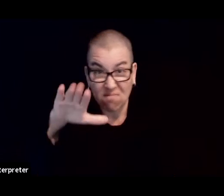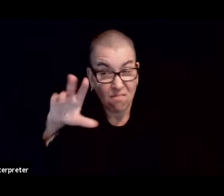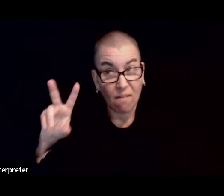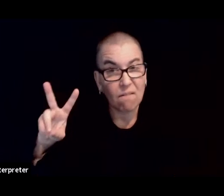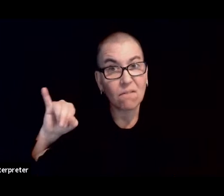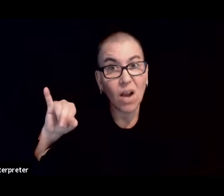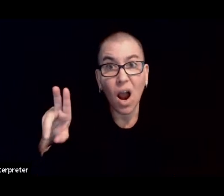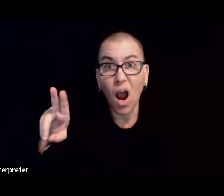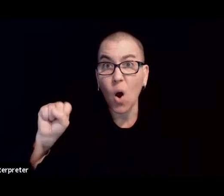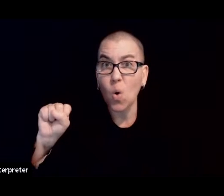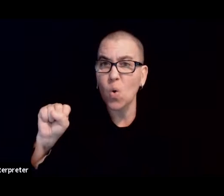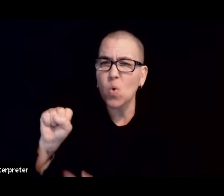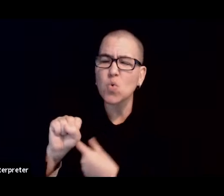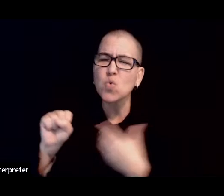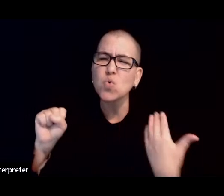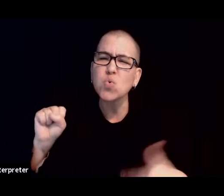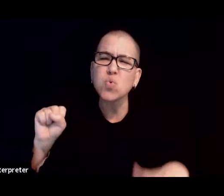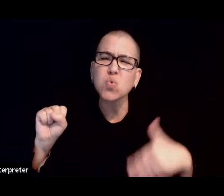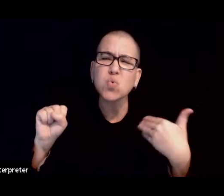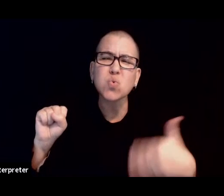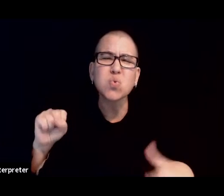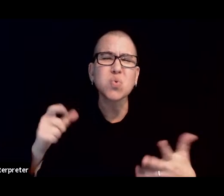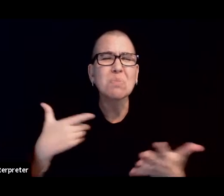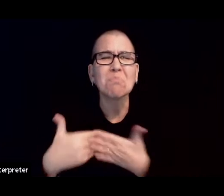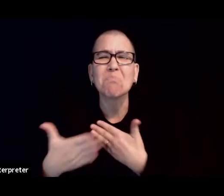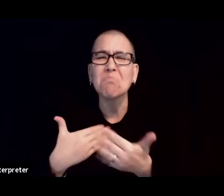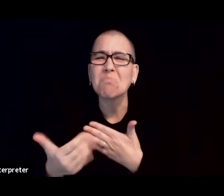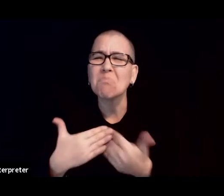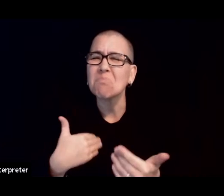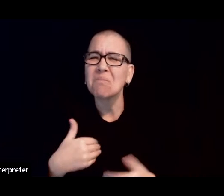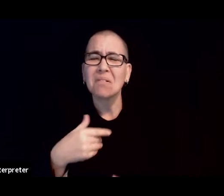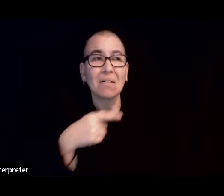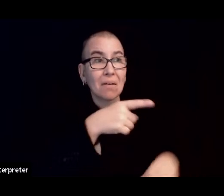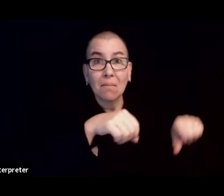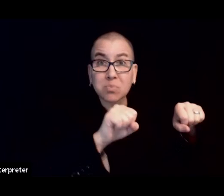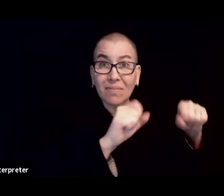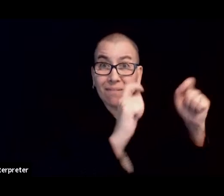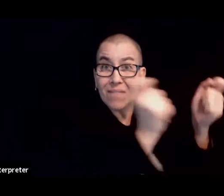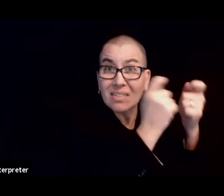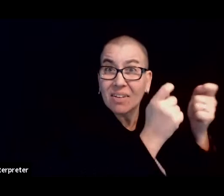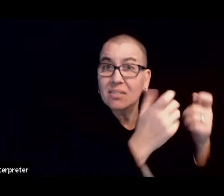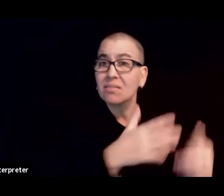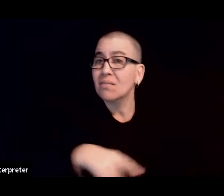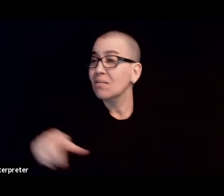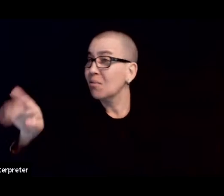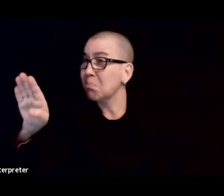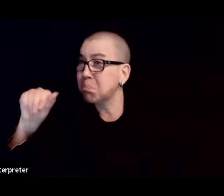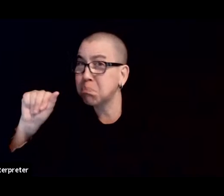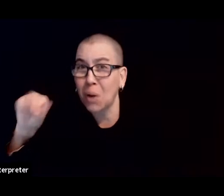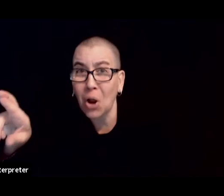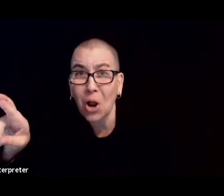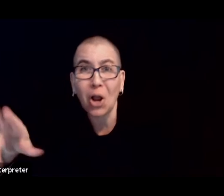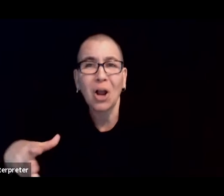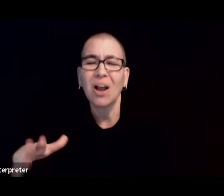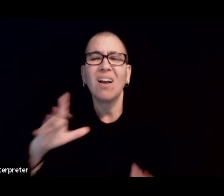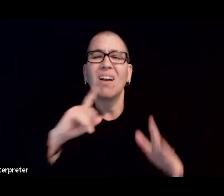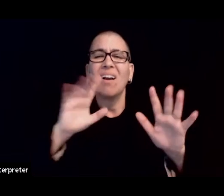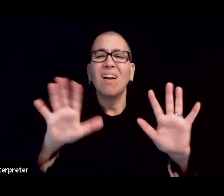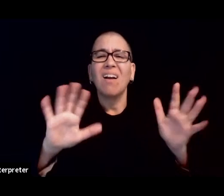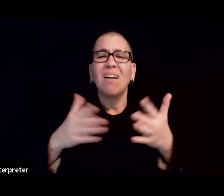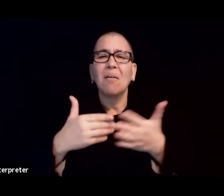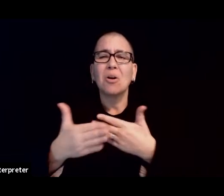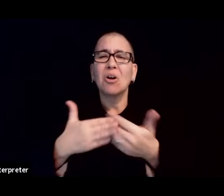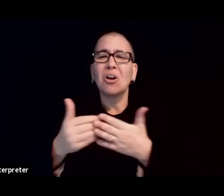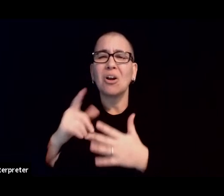you attended Sturgis or you were at a bar or a restaurant. And so we extrapolate based on that experience. But you're right, we